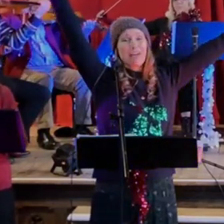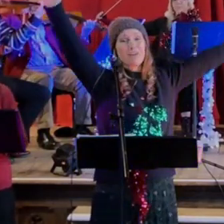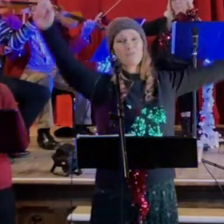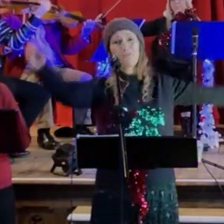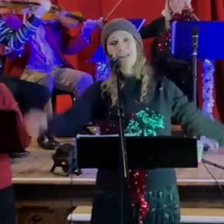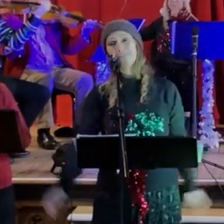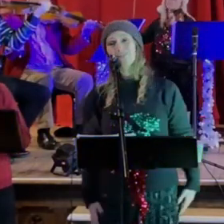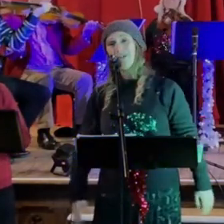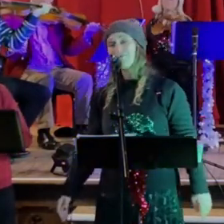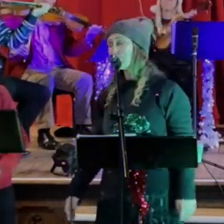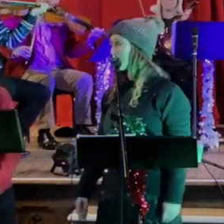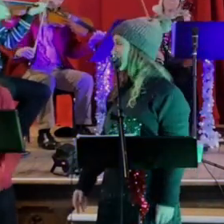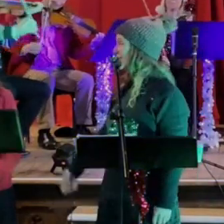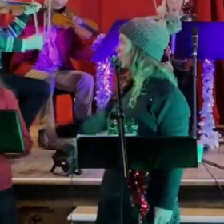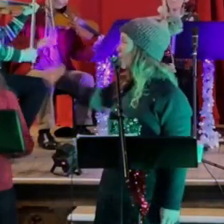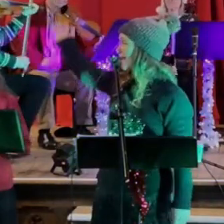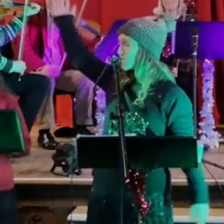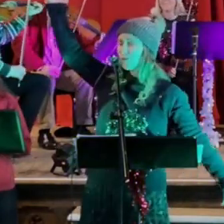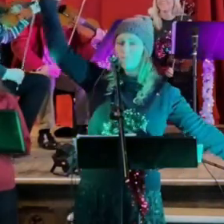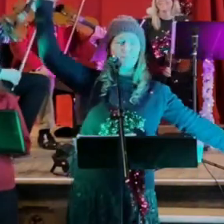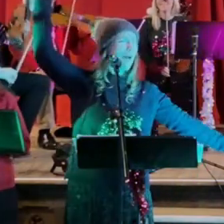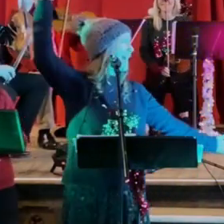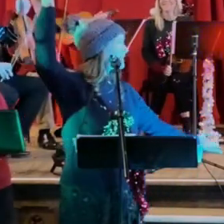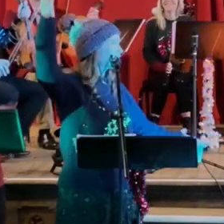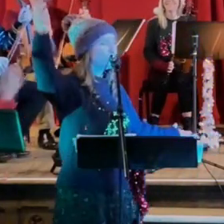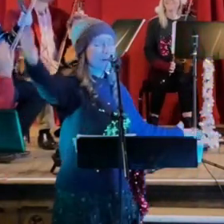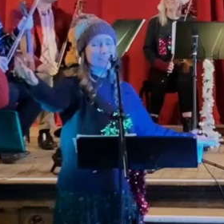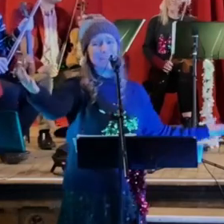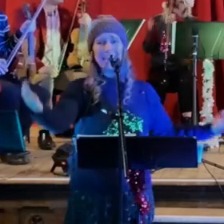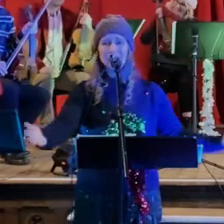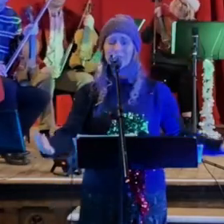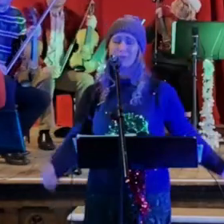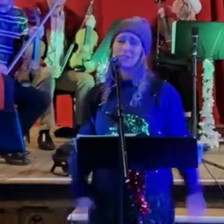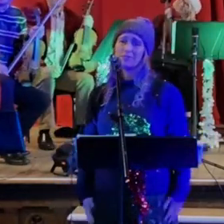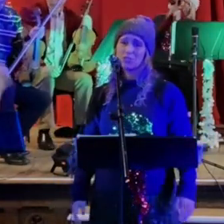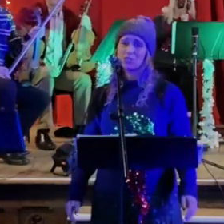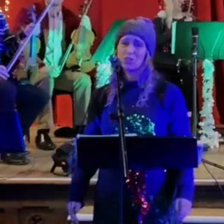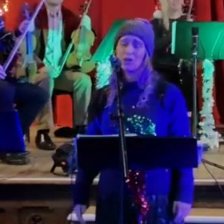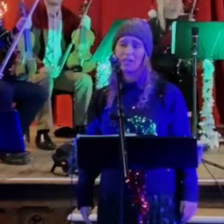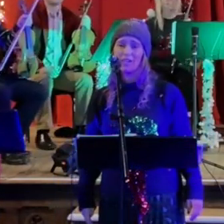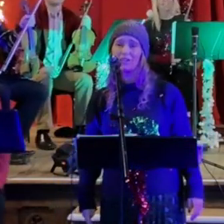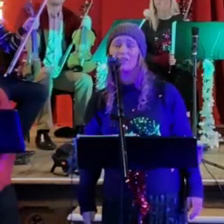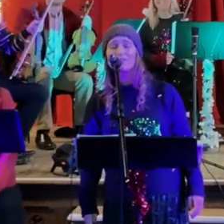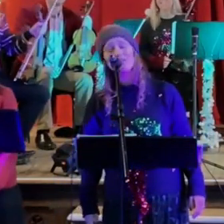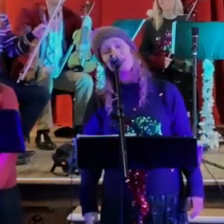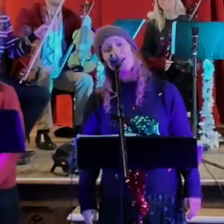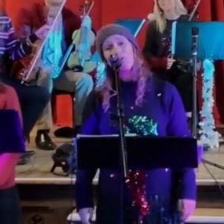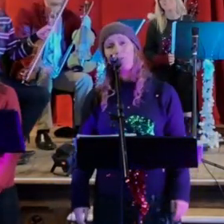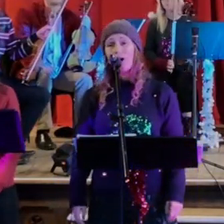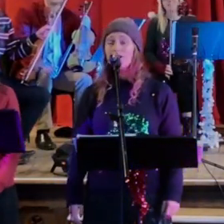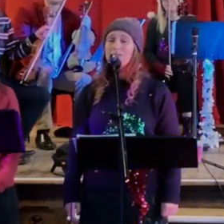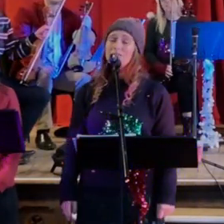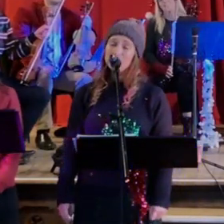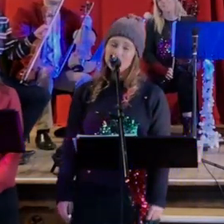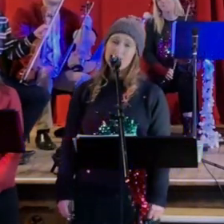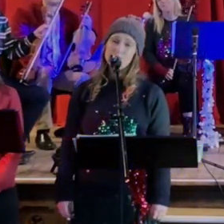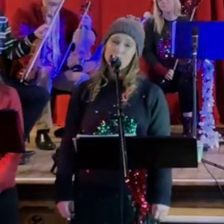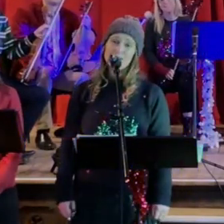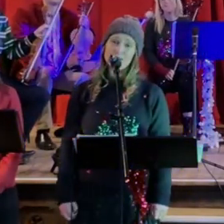Year." Well done, everybody, and well done, band, and well done, everybody, for joining us. What a lovely treat to